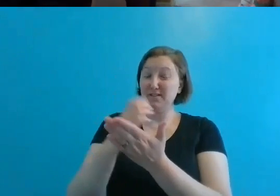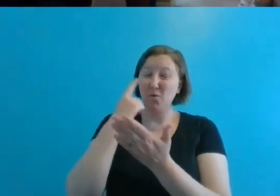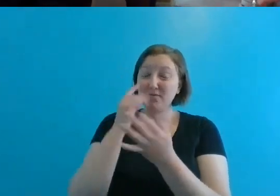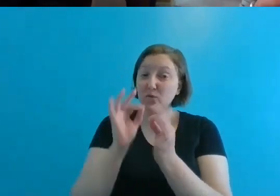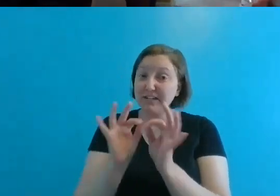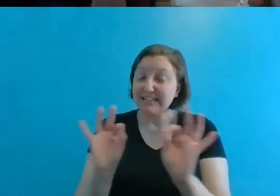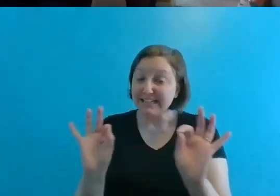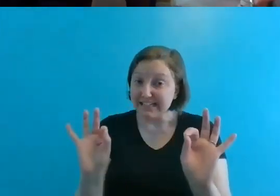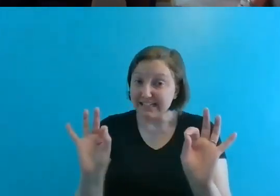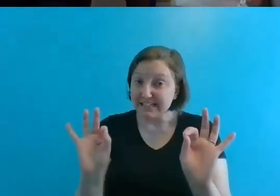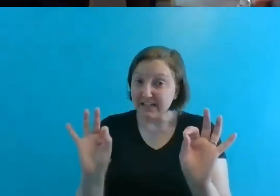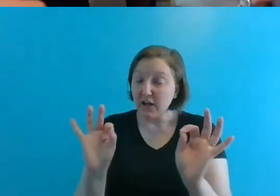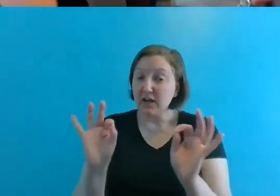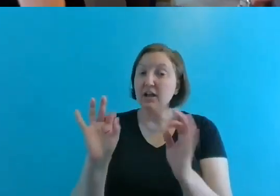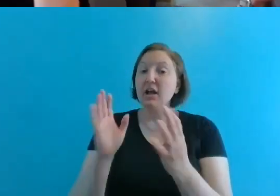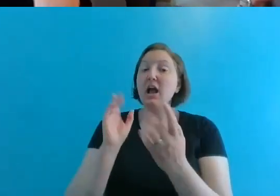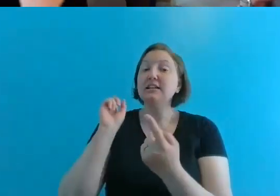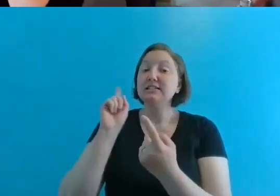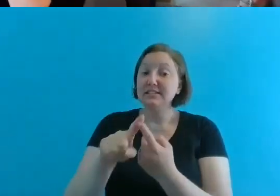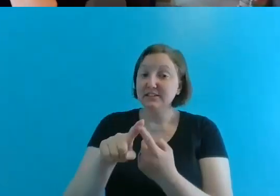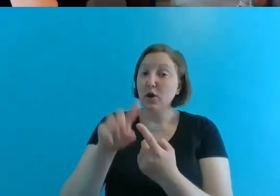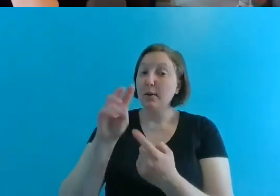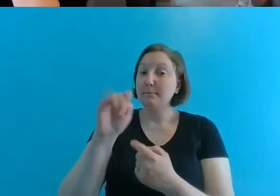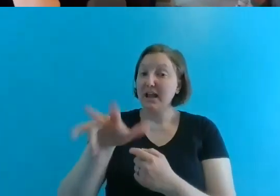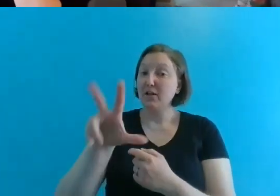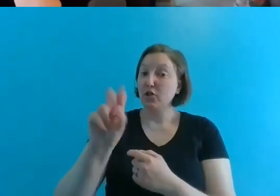free through May 30th.